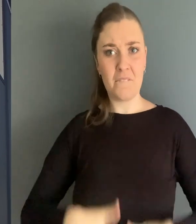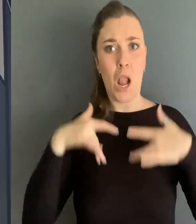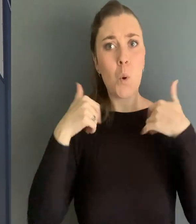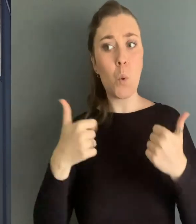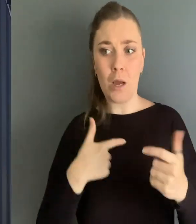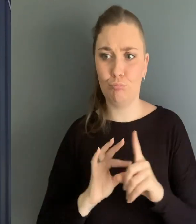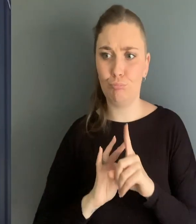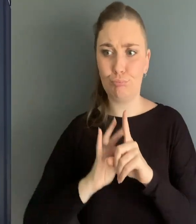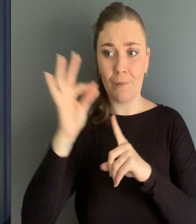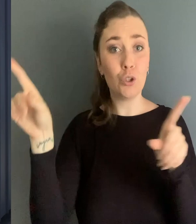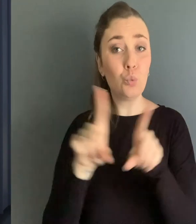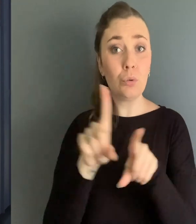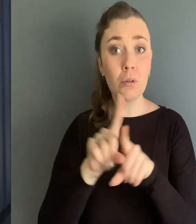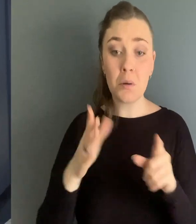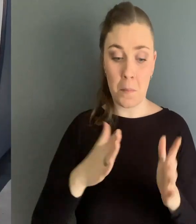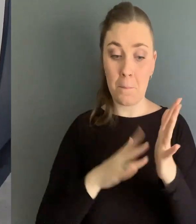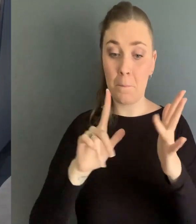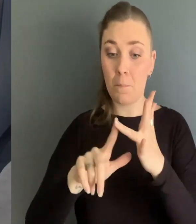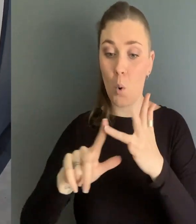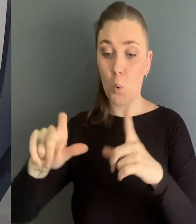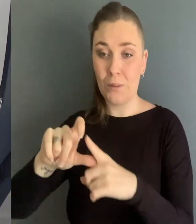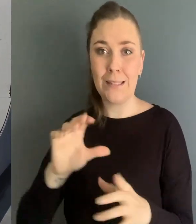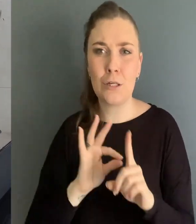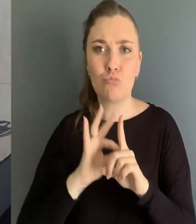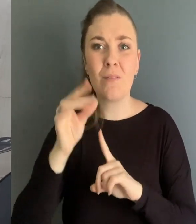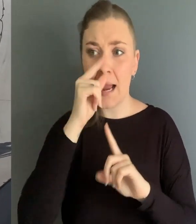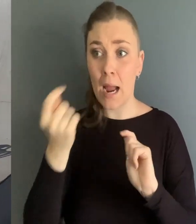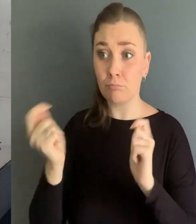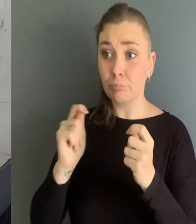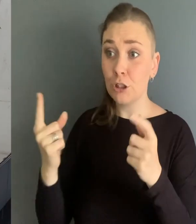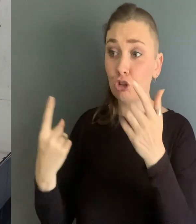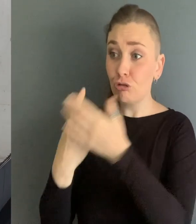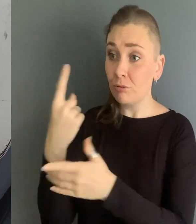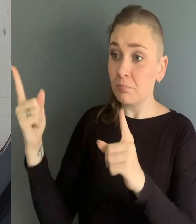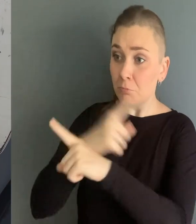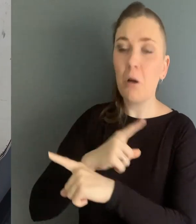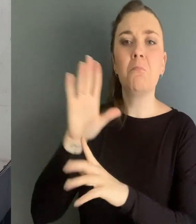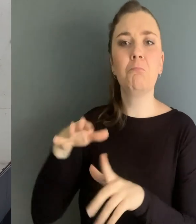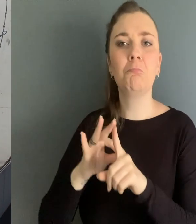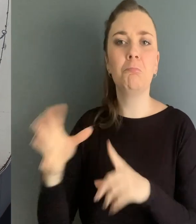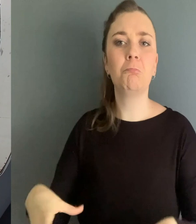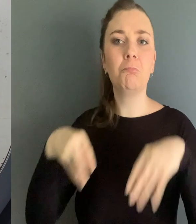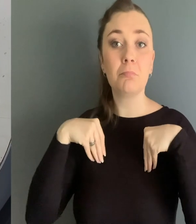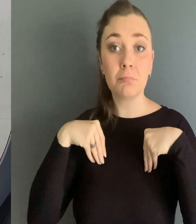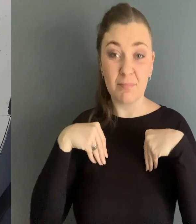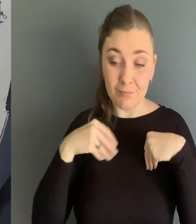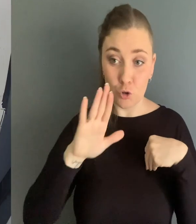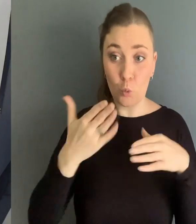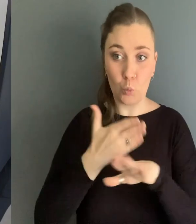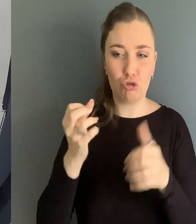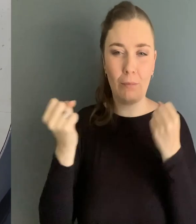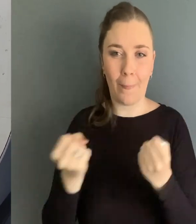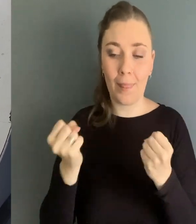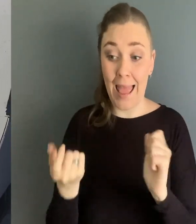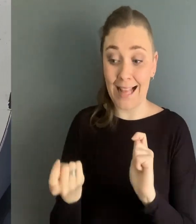improves your mood improves and you become more able to adapt to changes in your life with your newly gained strengths the ability to adapt is a